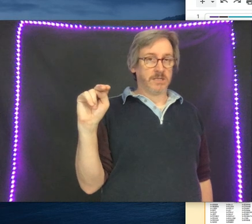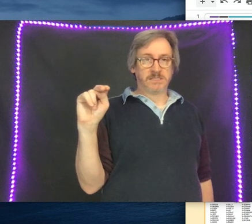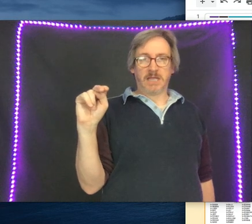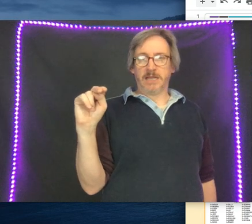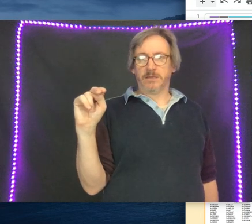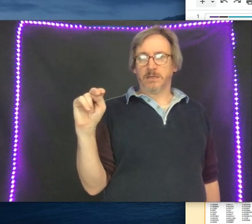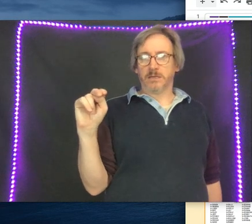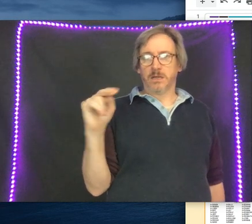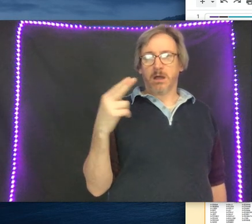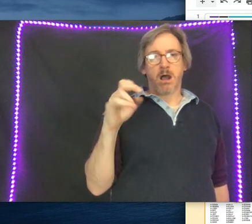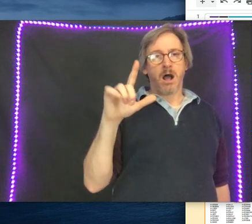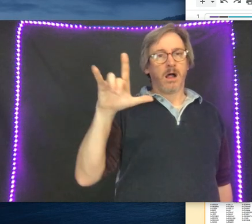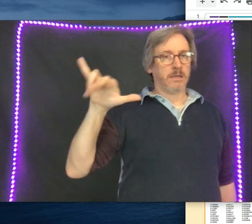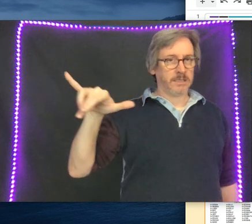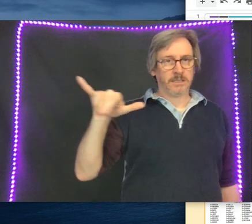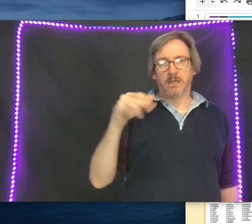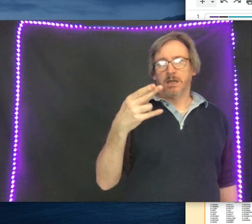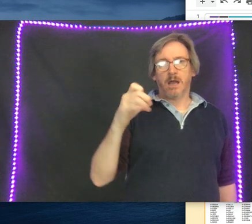L can slide.